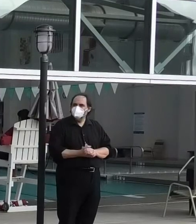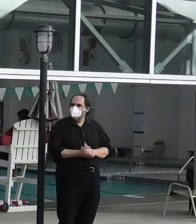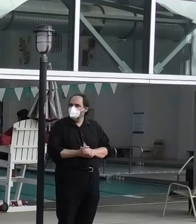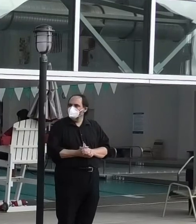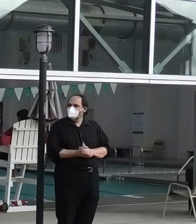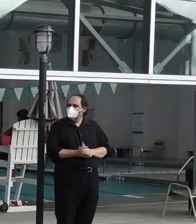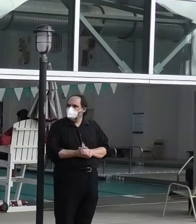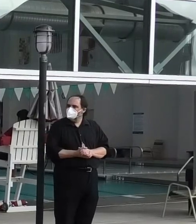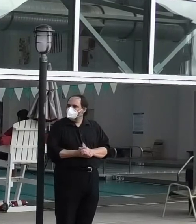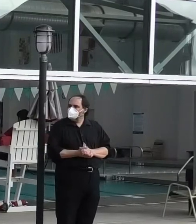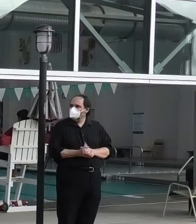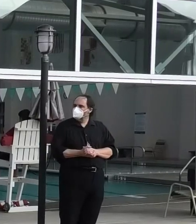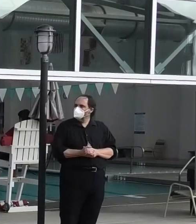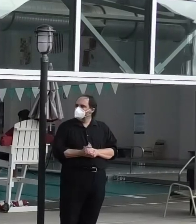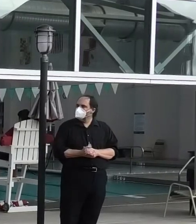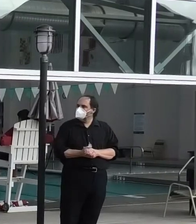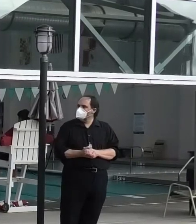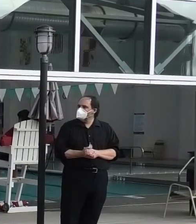there? Yep.